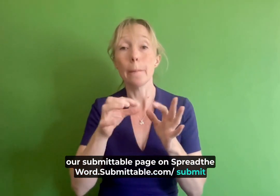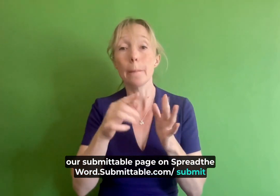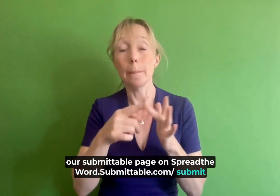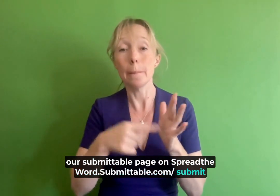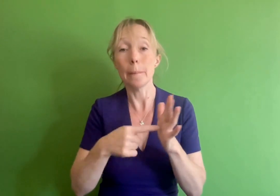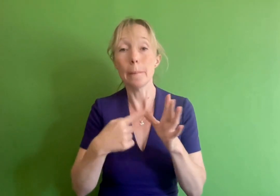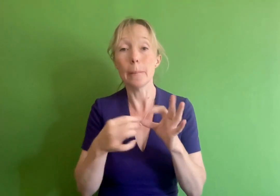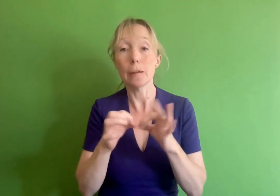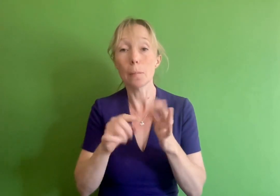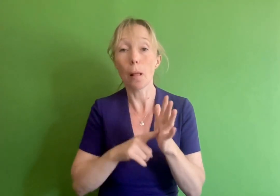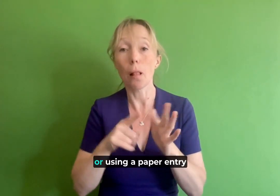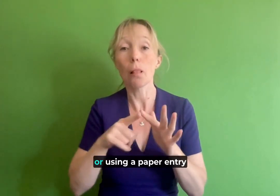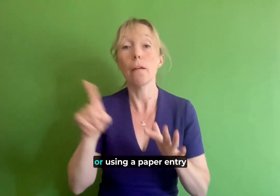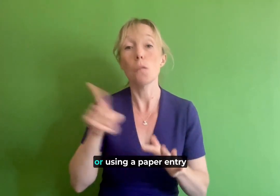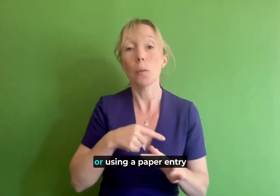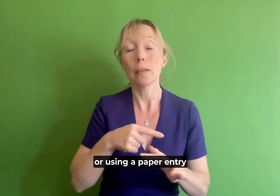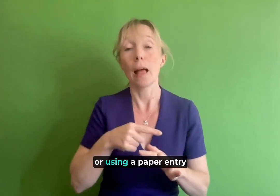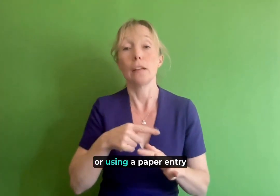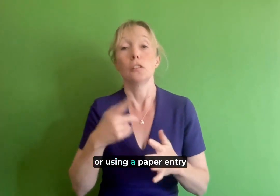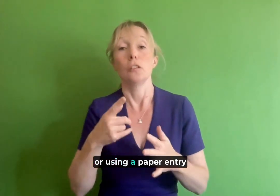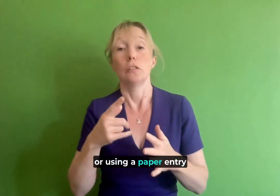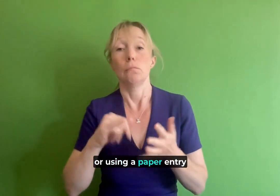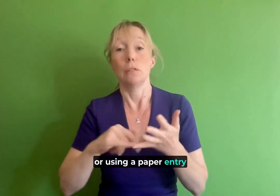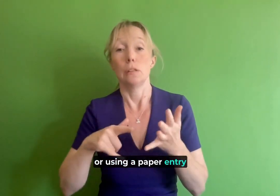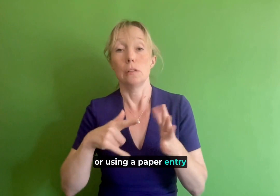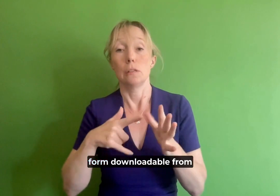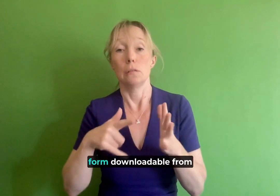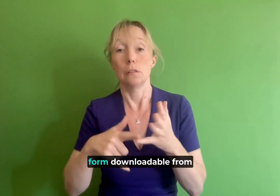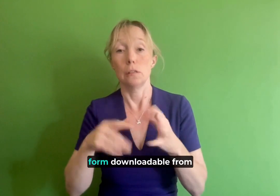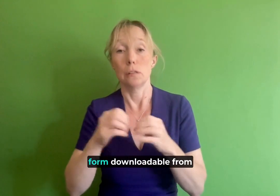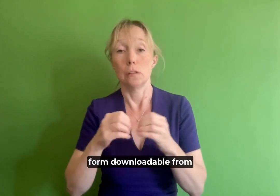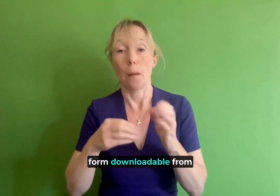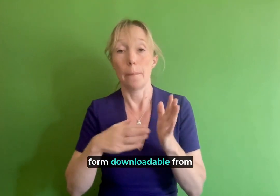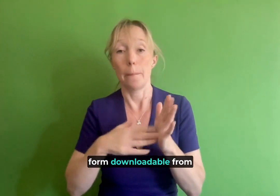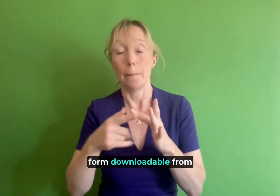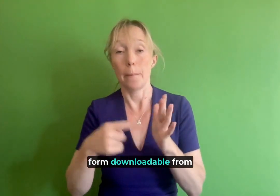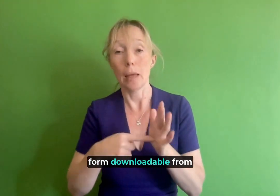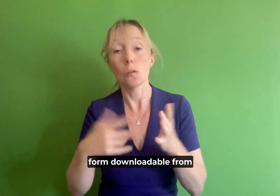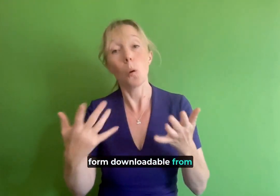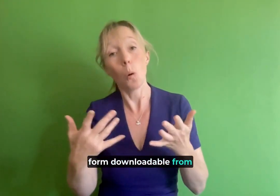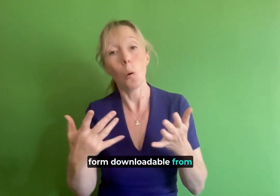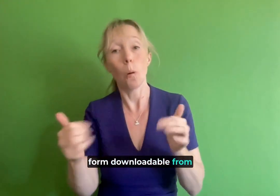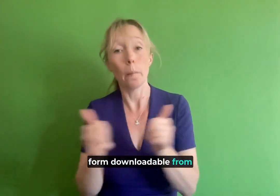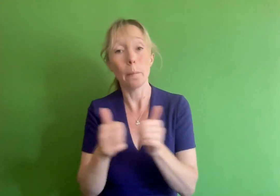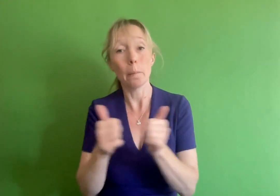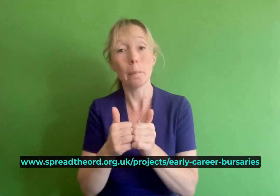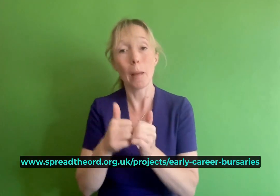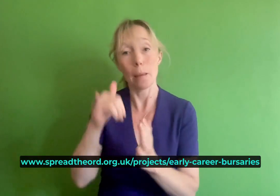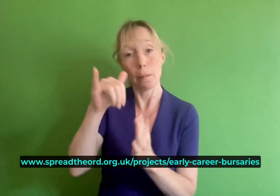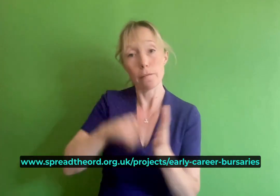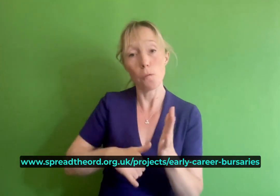spreadtheword.submittable.com/submit, or using a paper entry form downloadable from